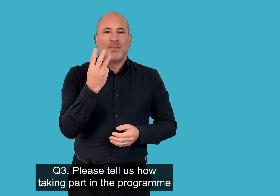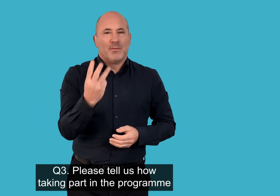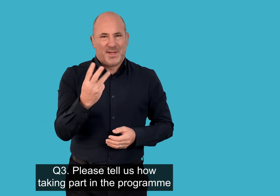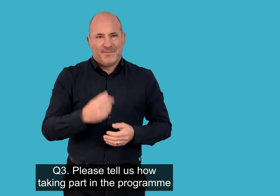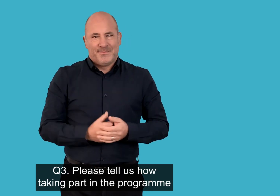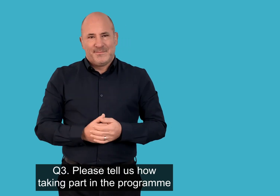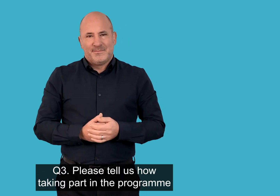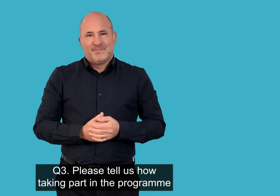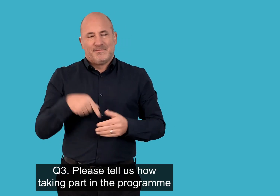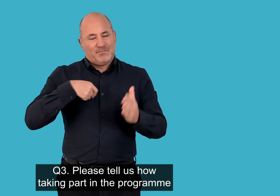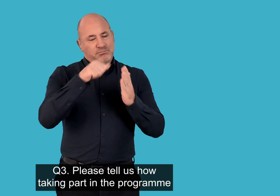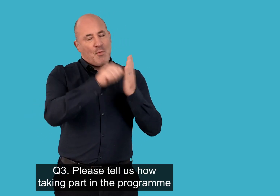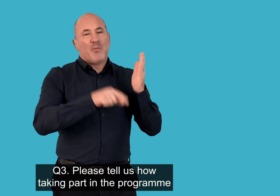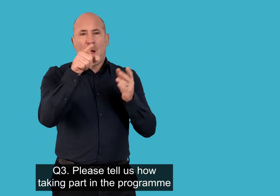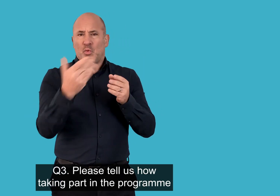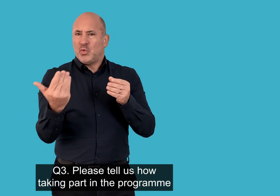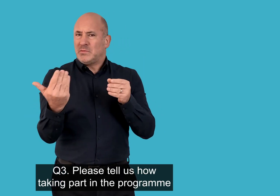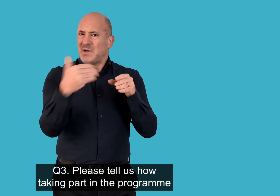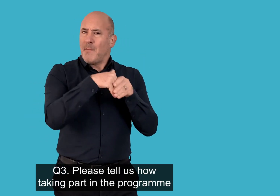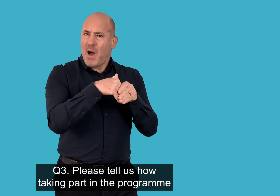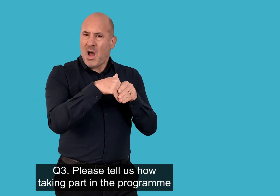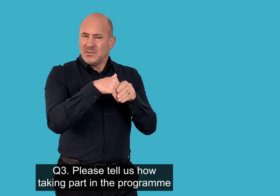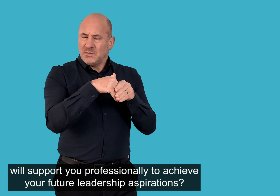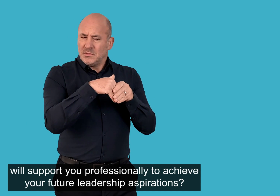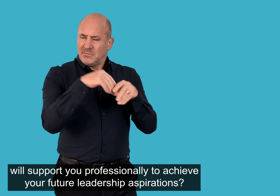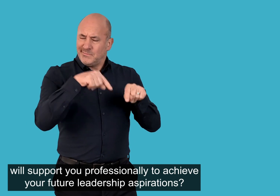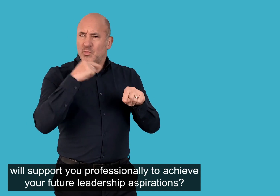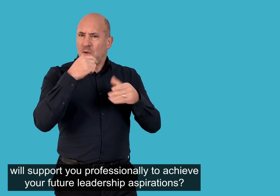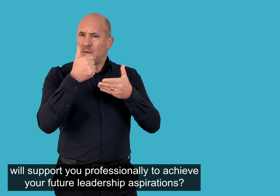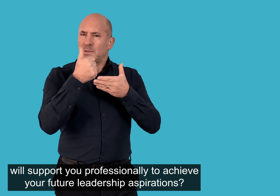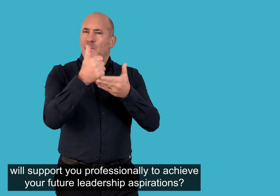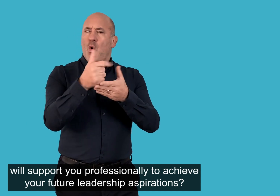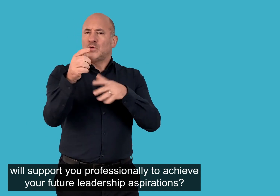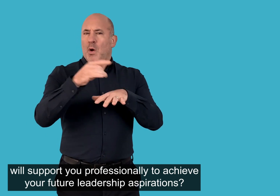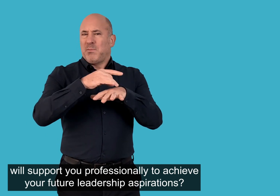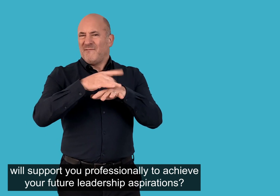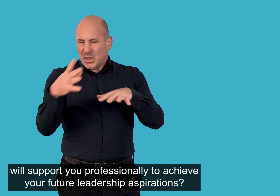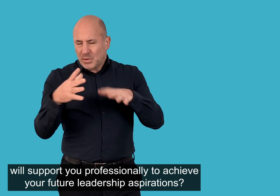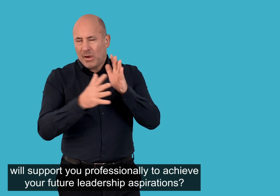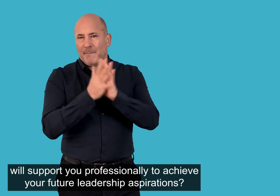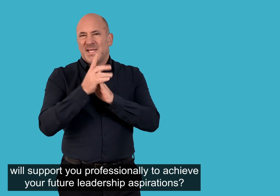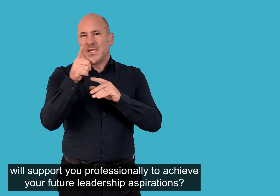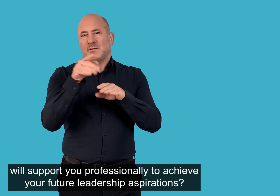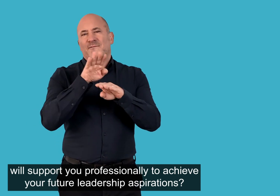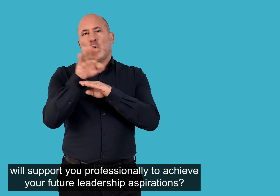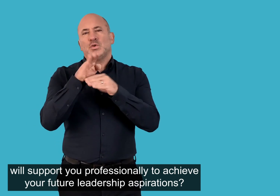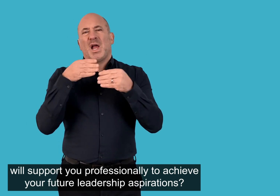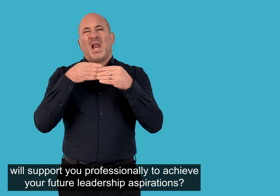Question 3. Please tell us how taking part in the program will support you professionally to achieve your future